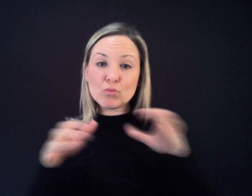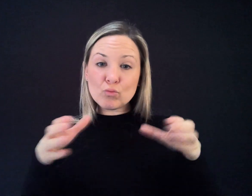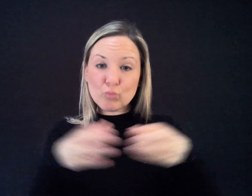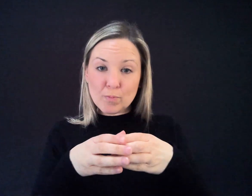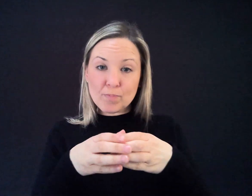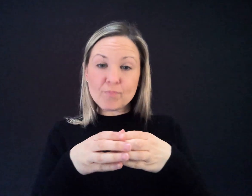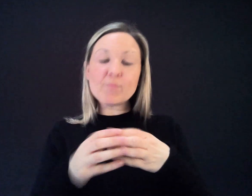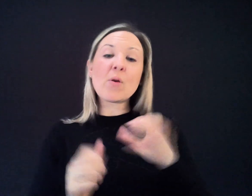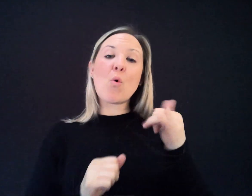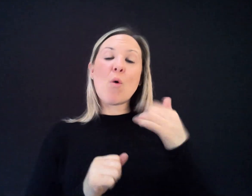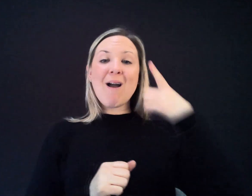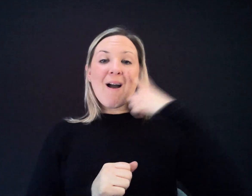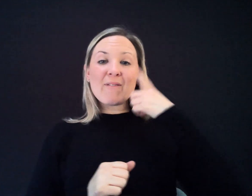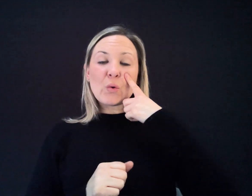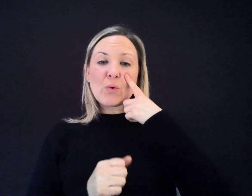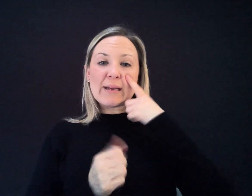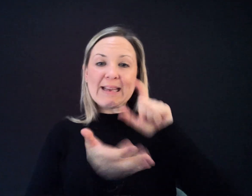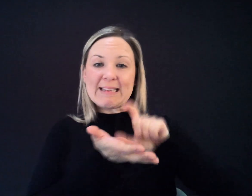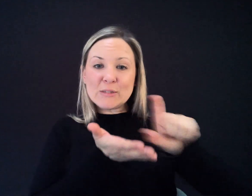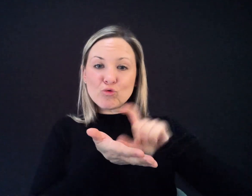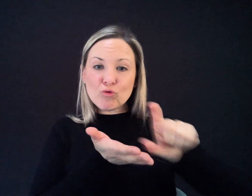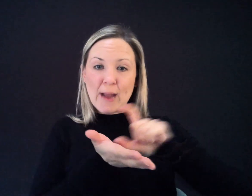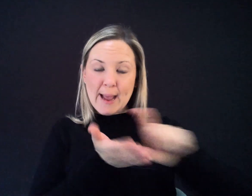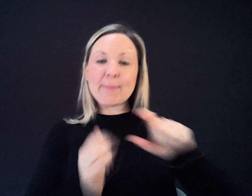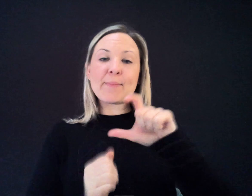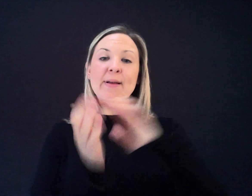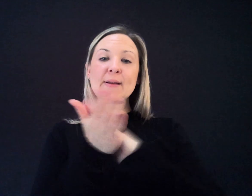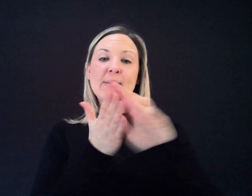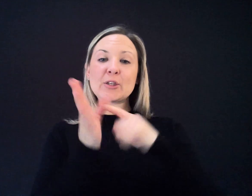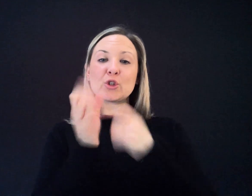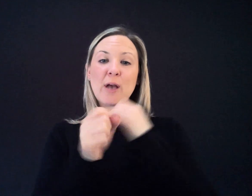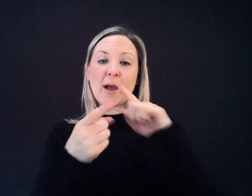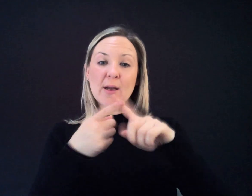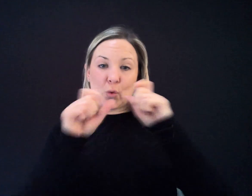Or follow our Instagram page, Charge Awareness Day.